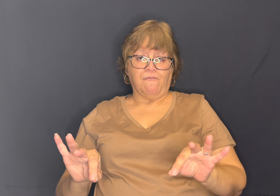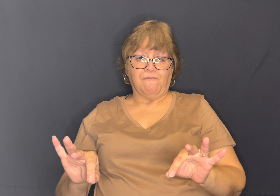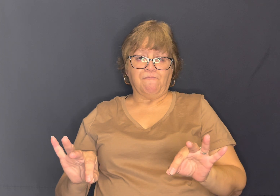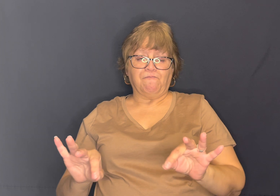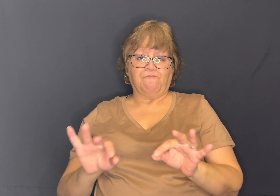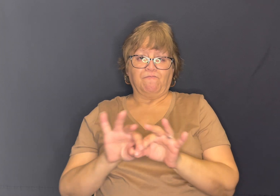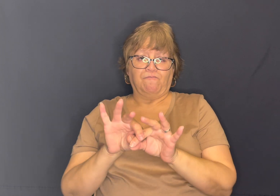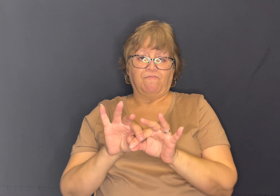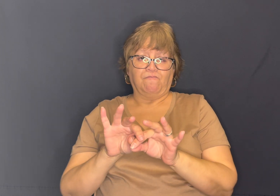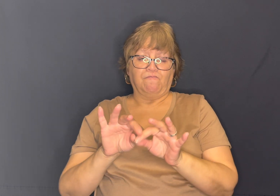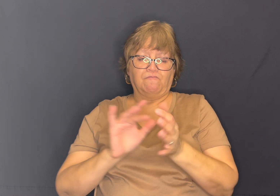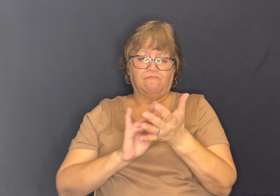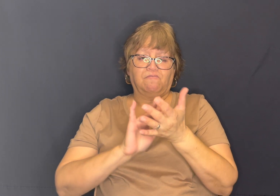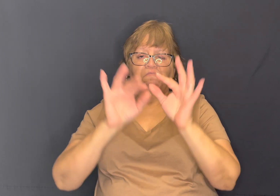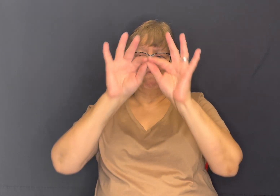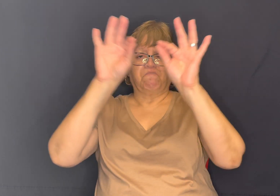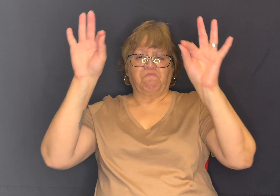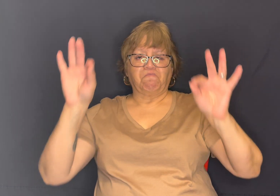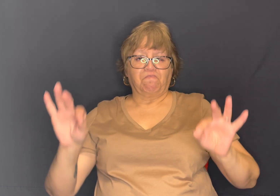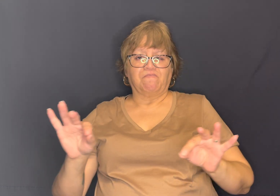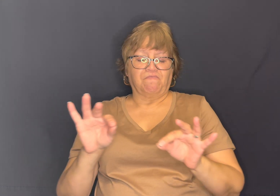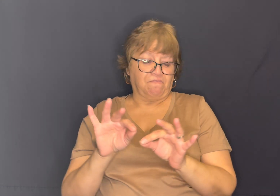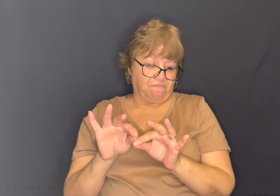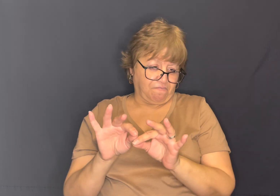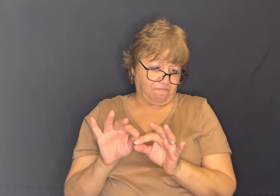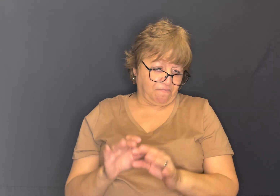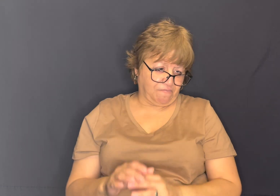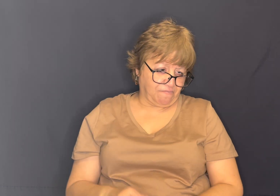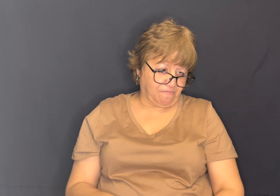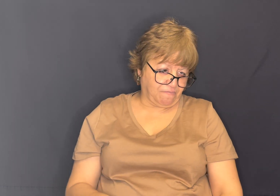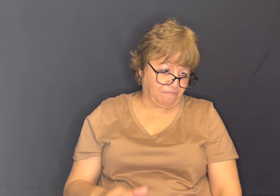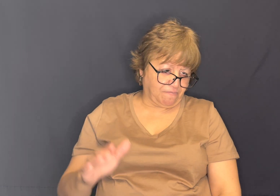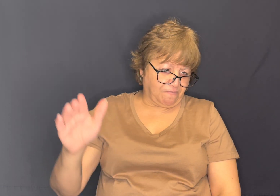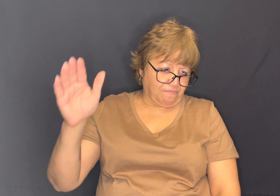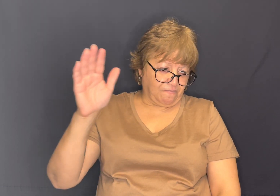Medical form. Medical form.